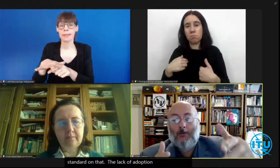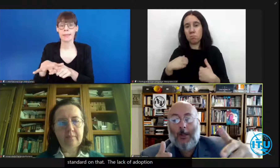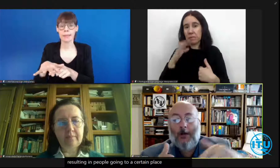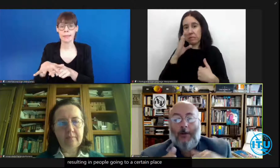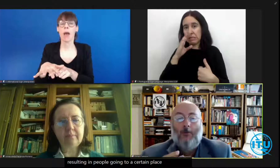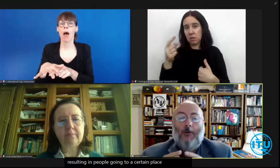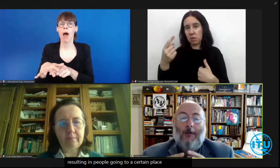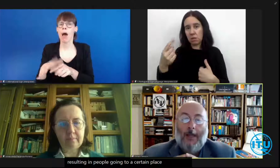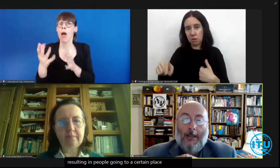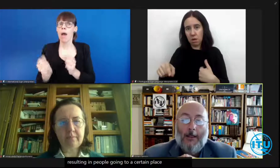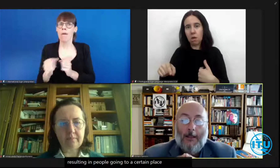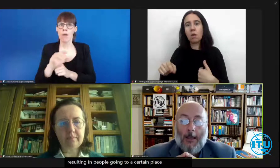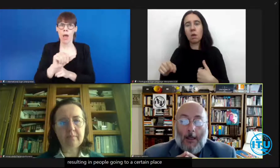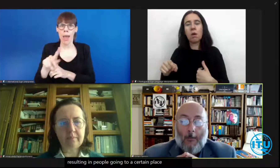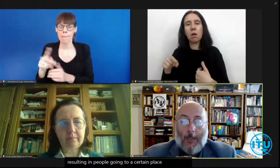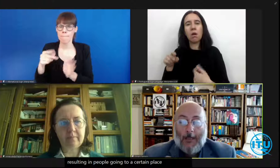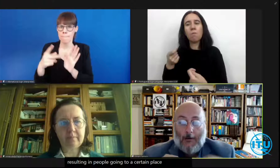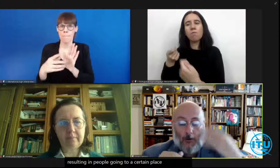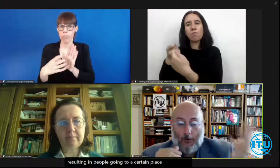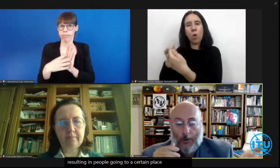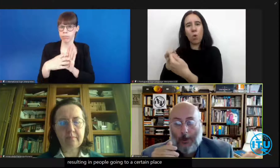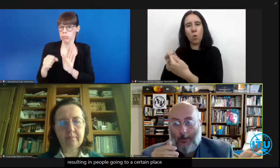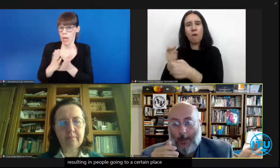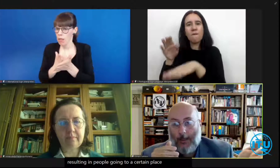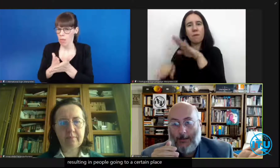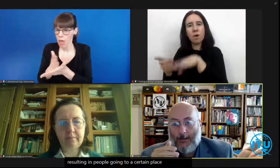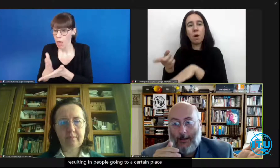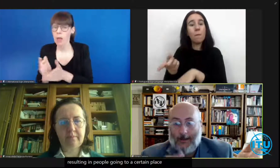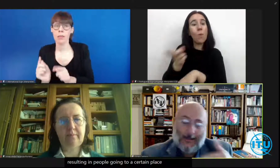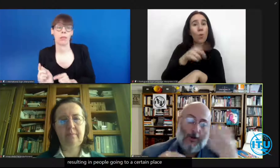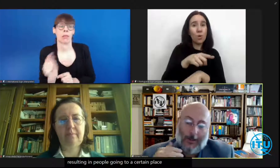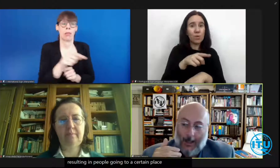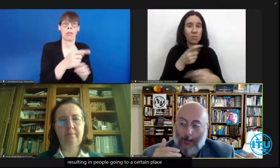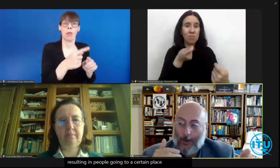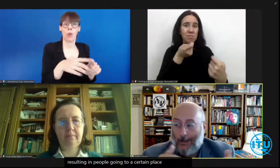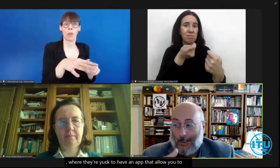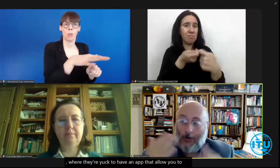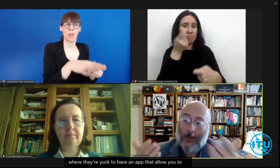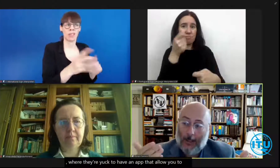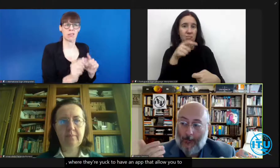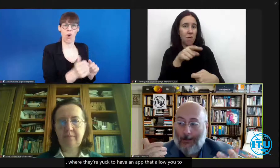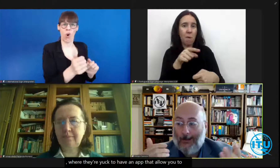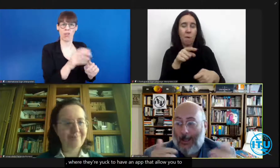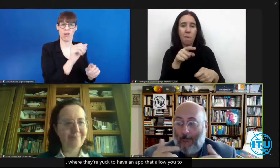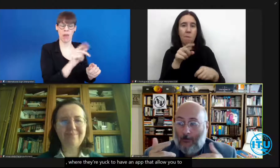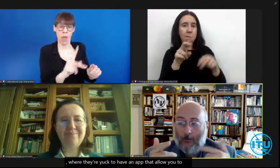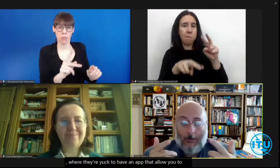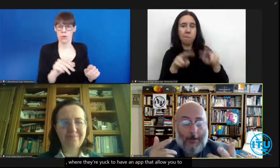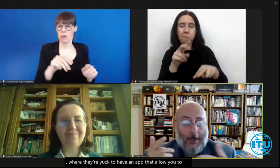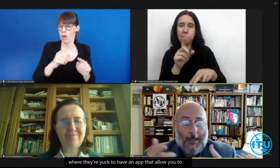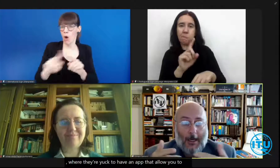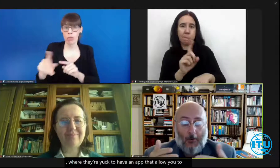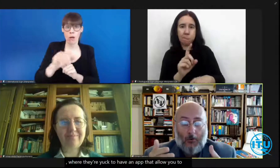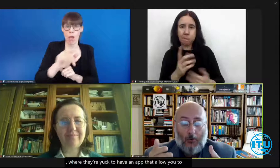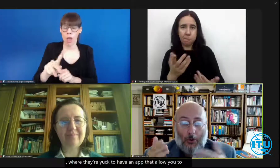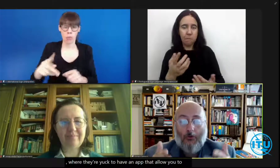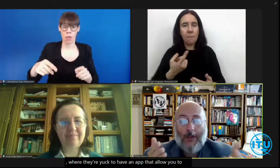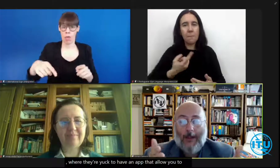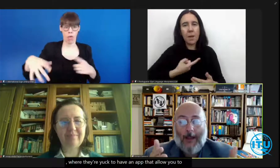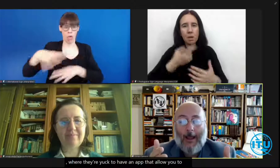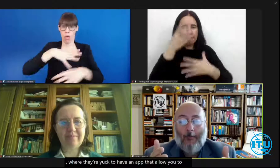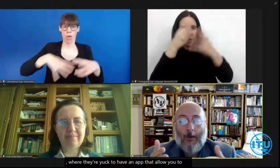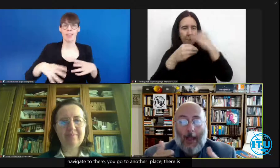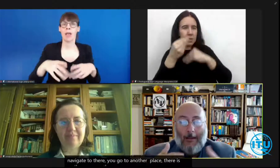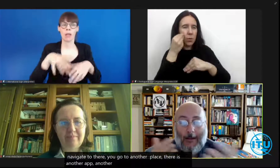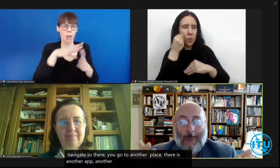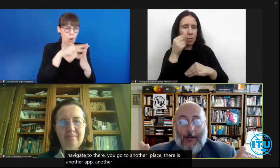app that will allow them to navigate there, but then they go to another place, there is another app, and then another app, and then they have to learn how to use